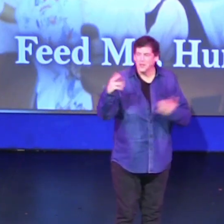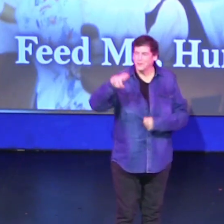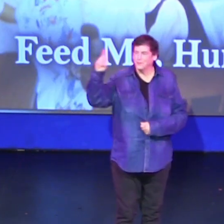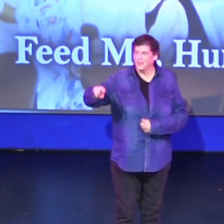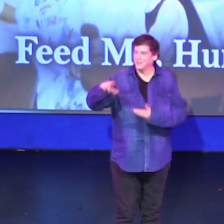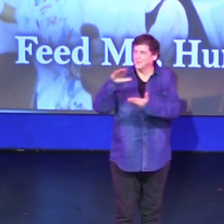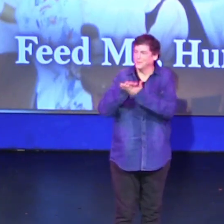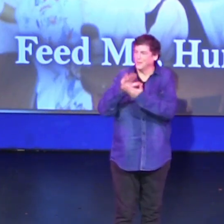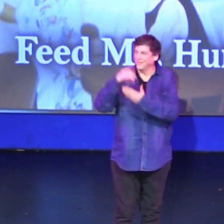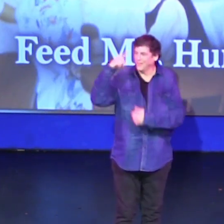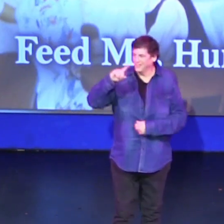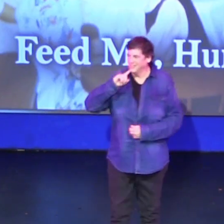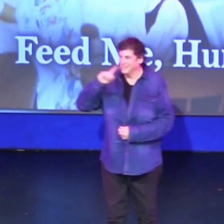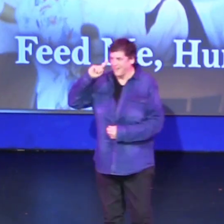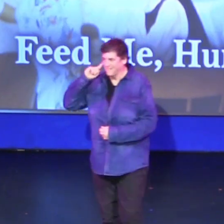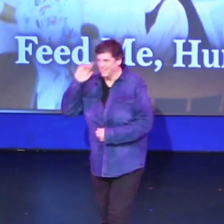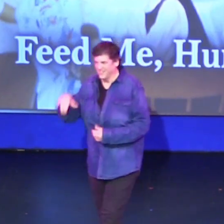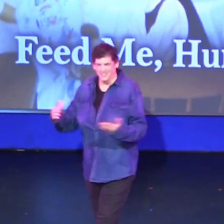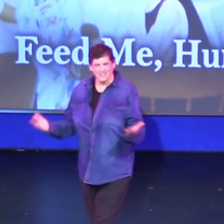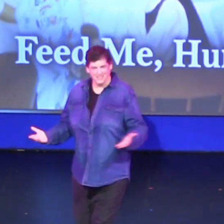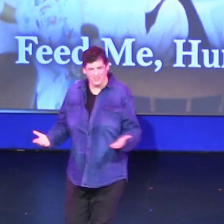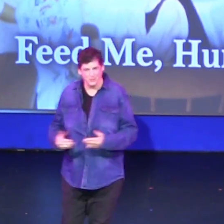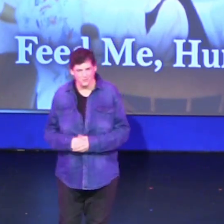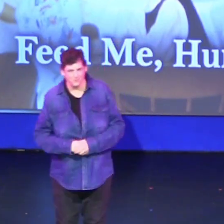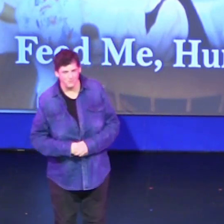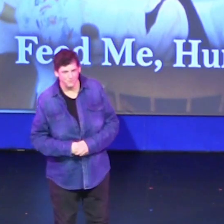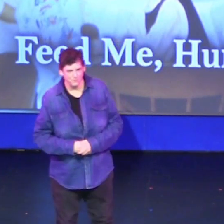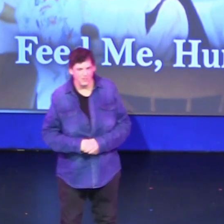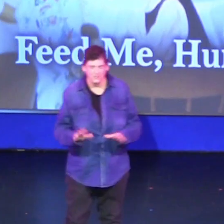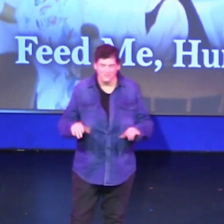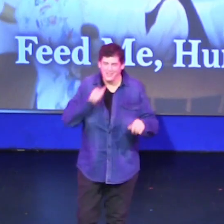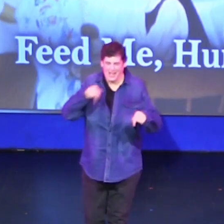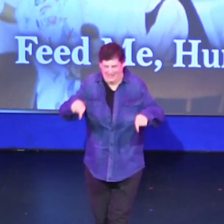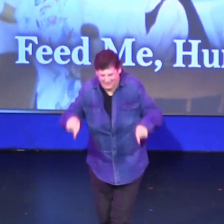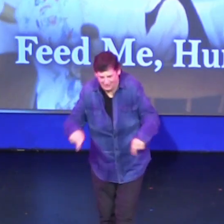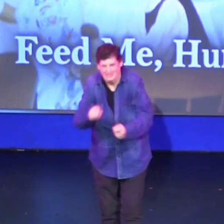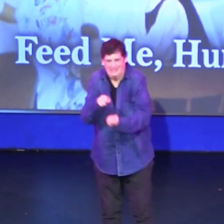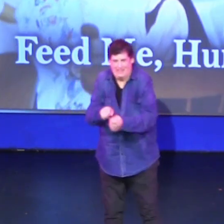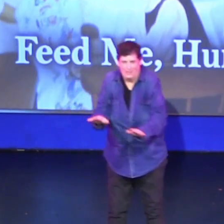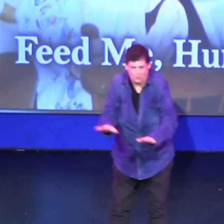When I was 3, I became a student at Rochester School for the Deaf. Here in Rochester. Well, not